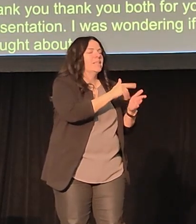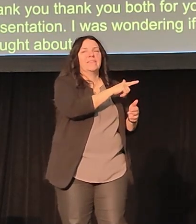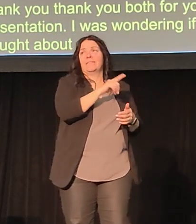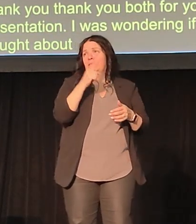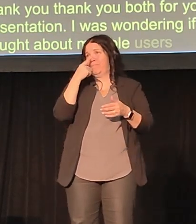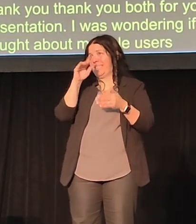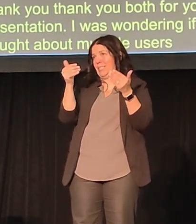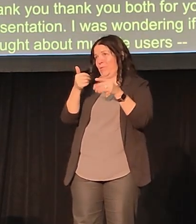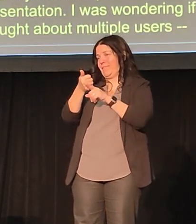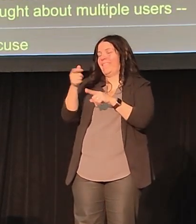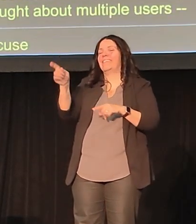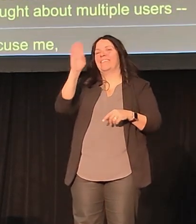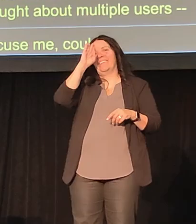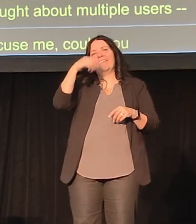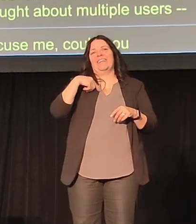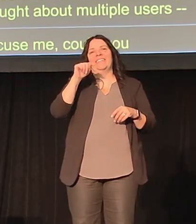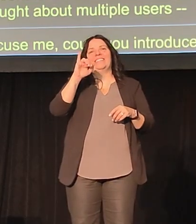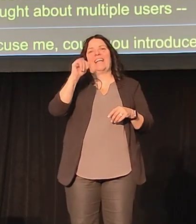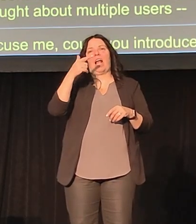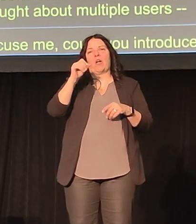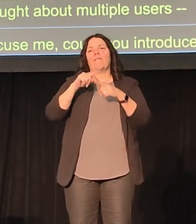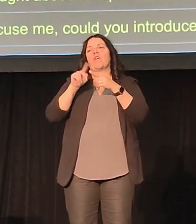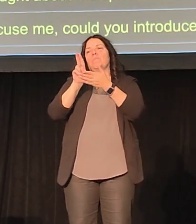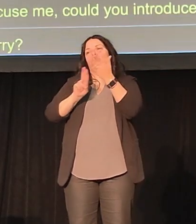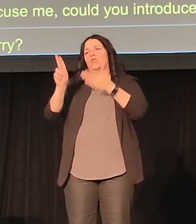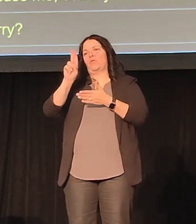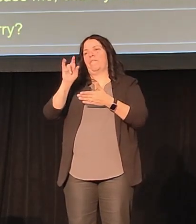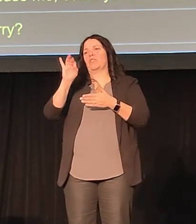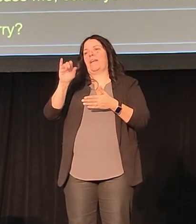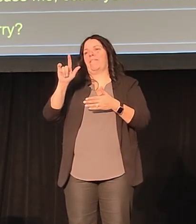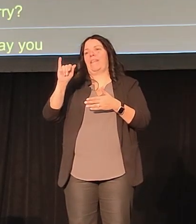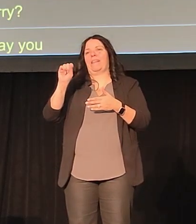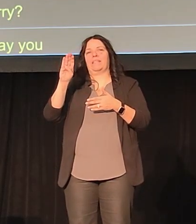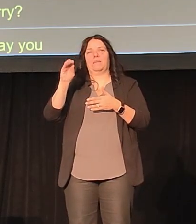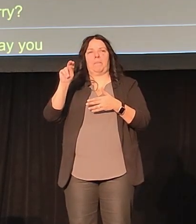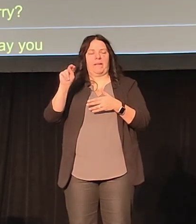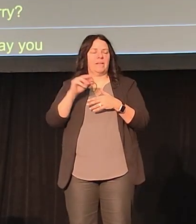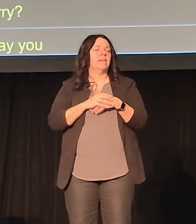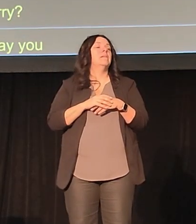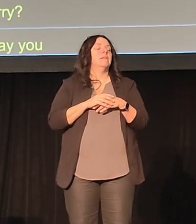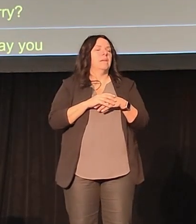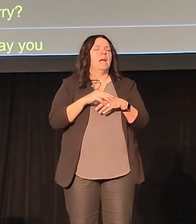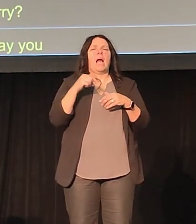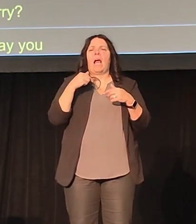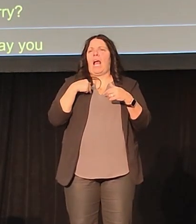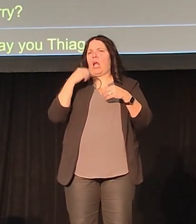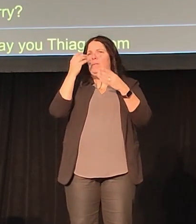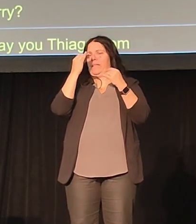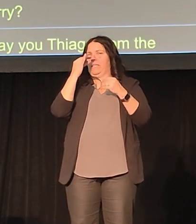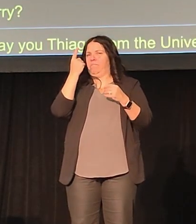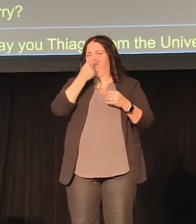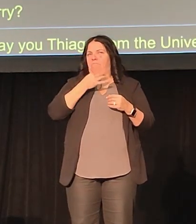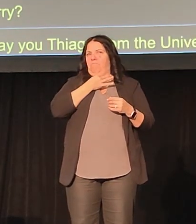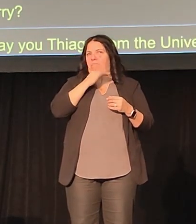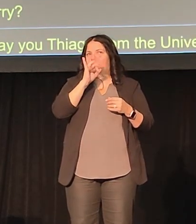Okay, thank you. Tiago from the University of Lisbon. And I was thinking if you